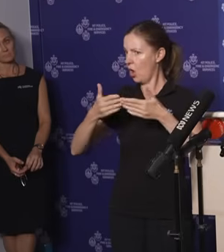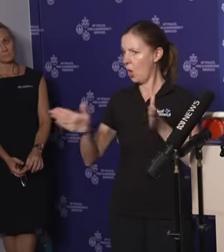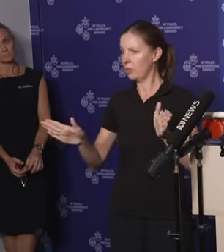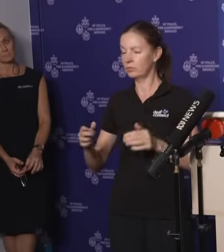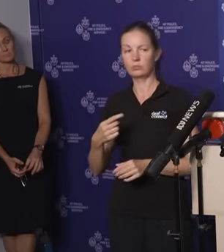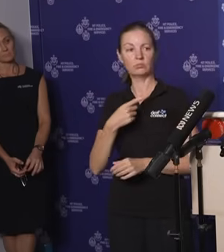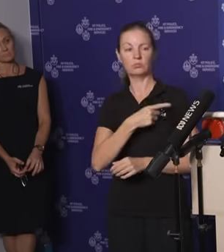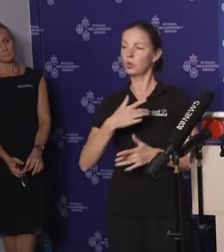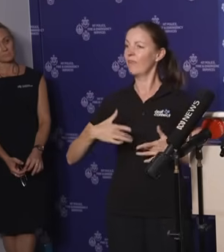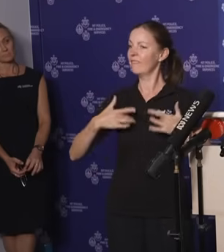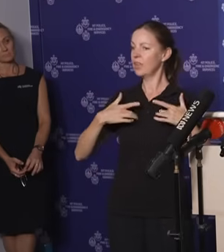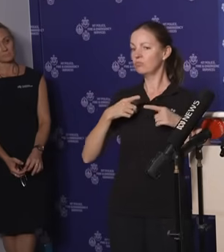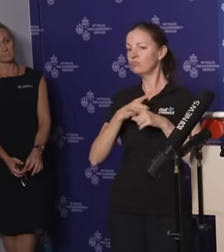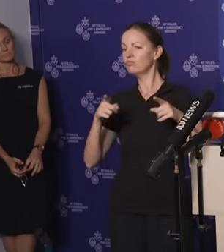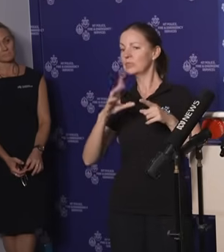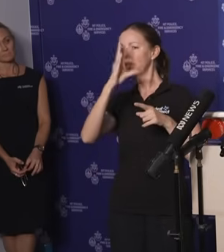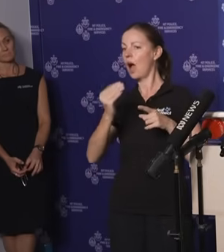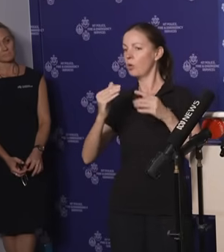are safe in their own homes.